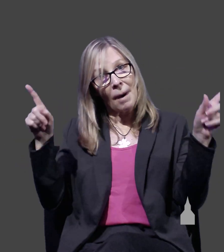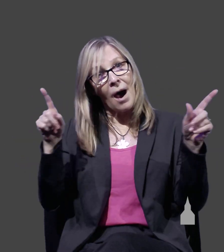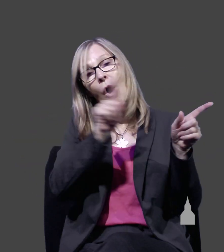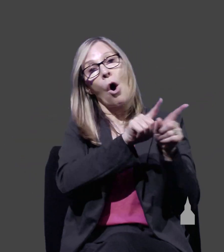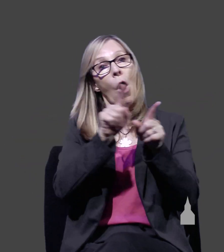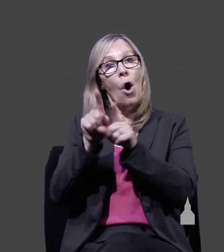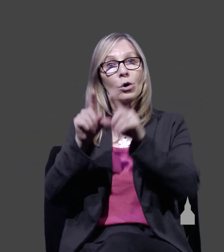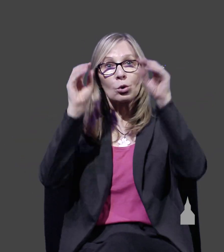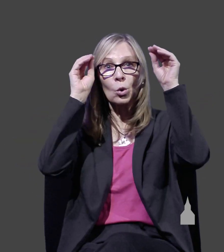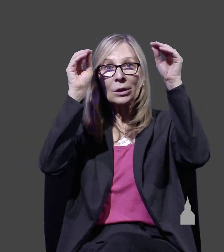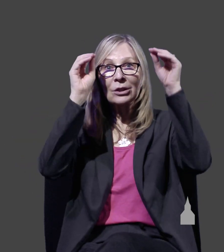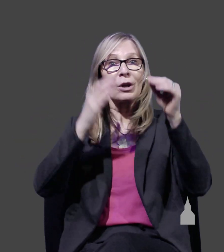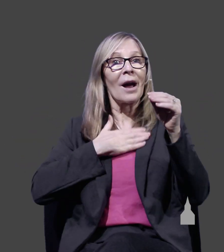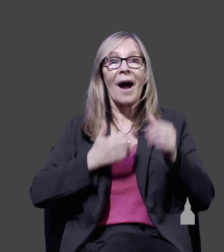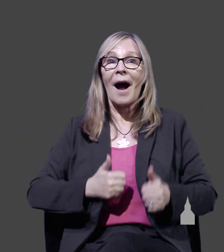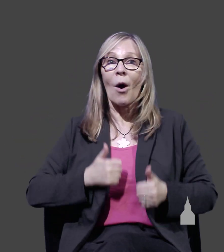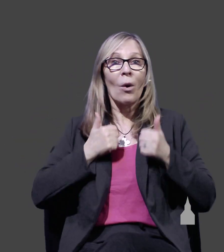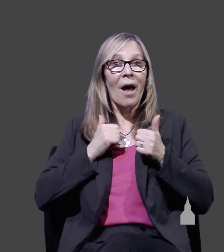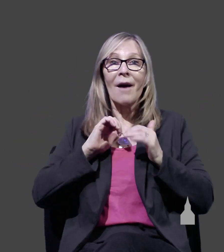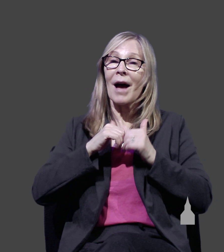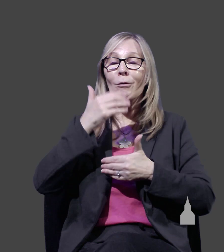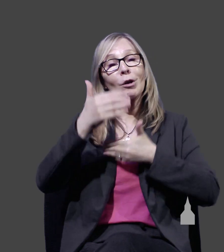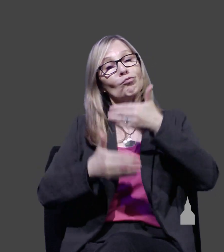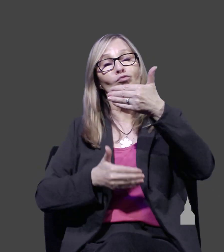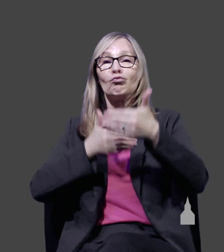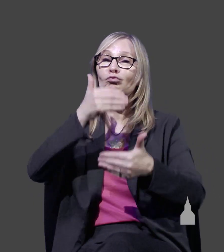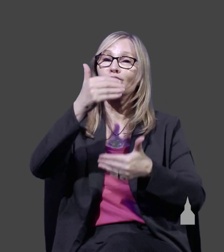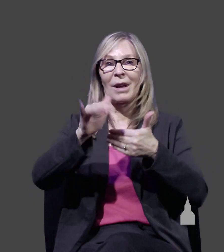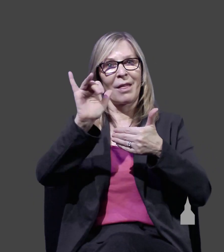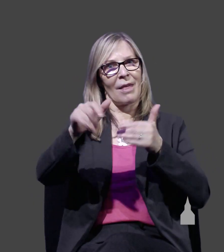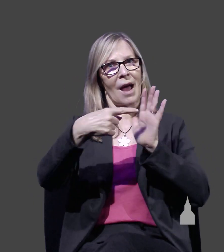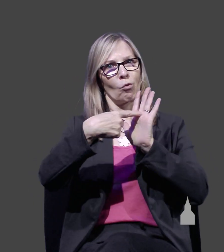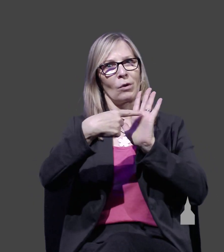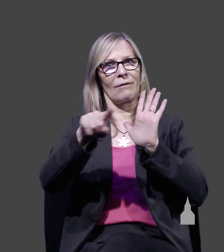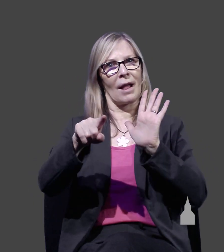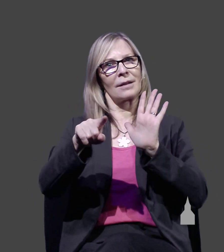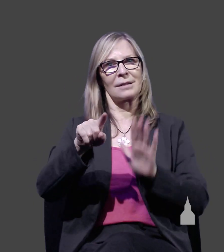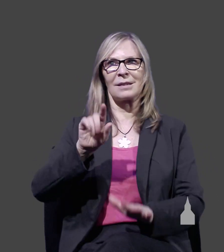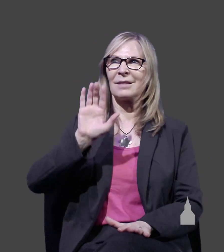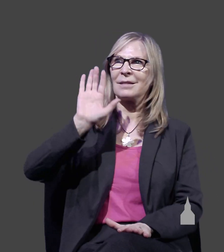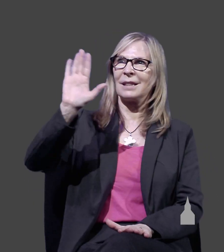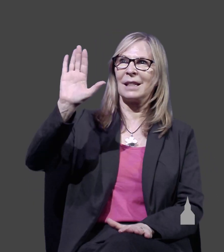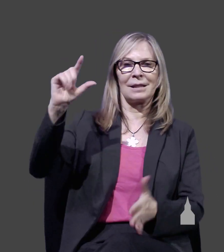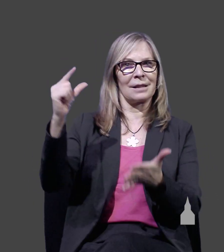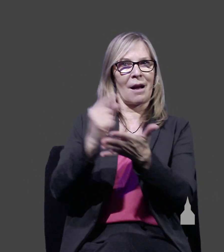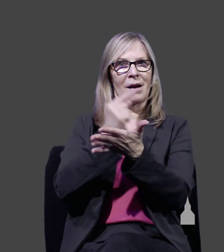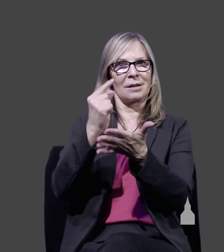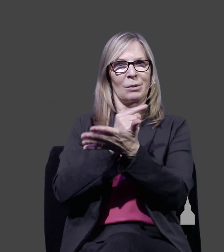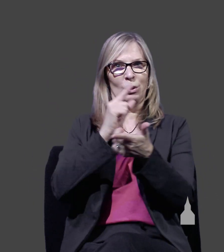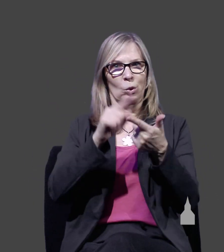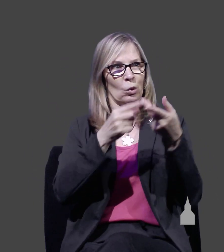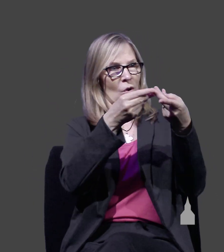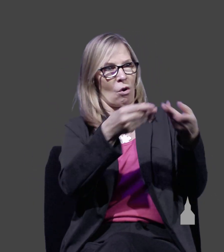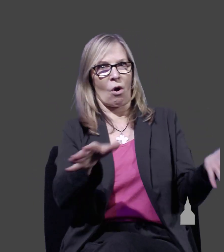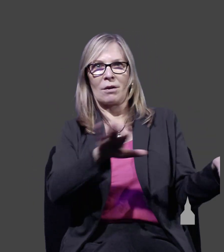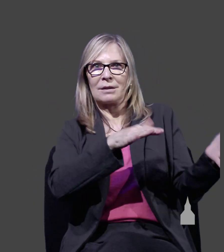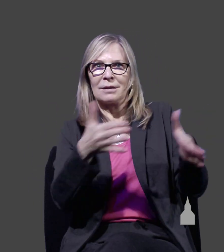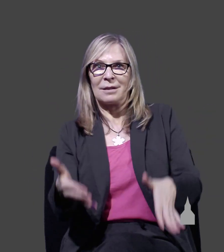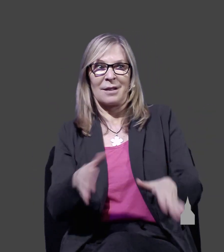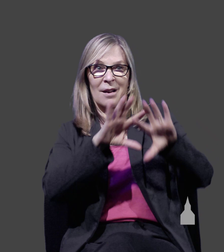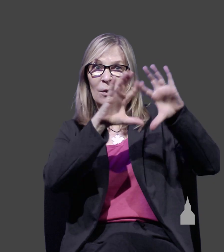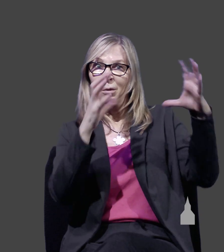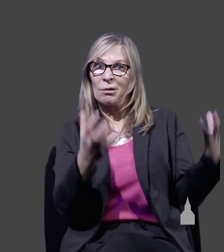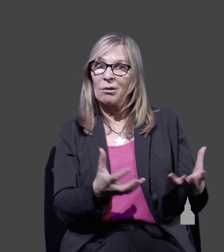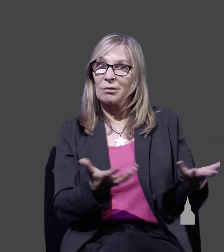our lives, just in how we live them, reflect the gospel of Jesus Christ to the lost and dying world.